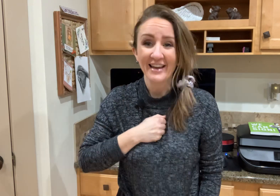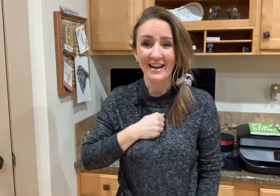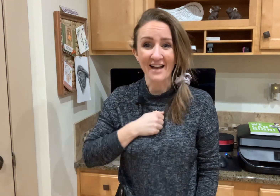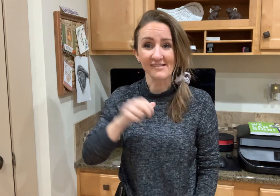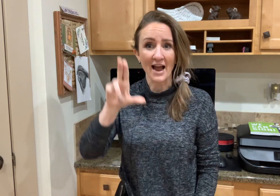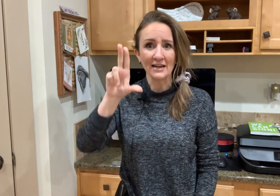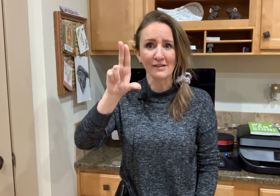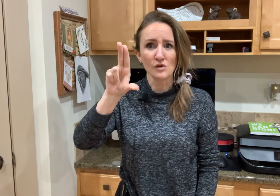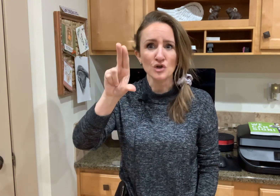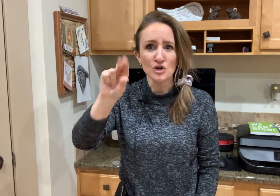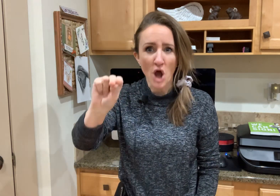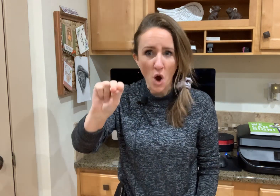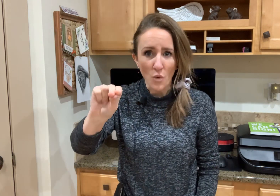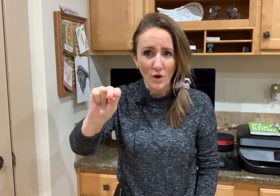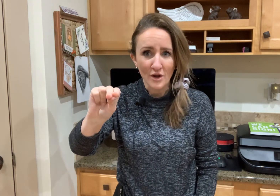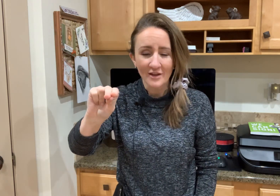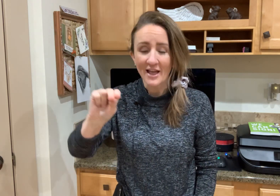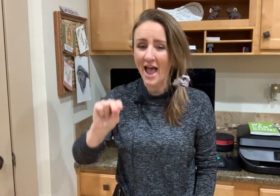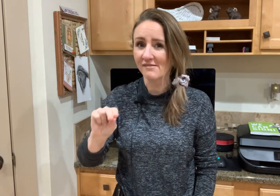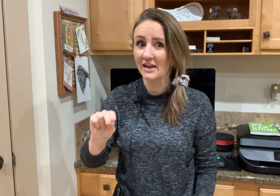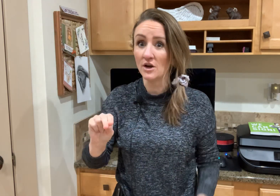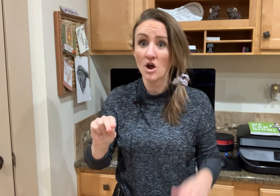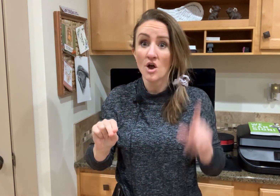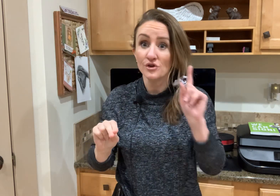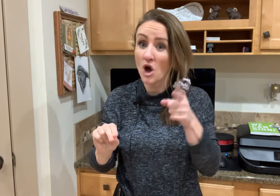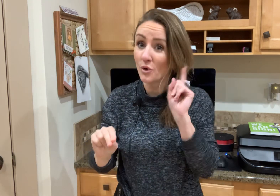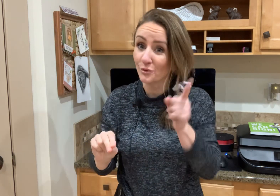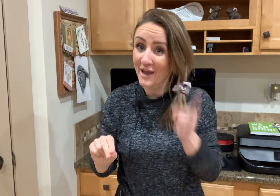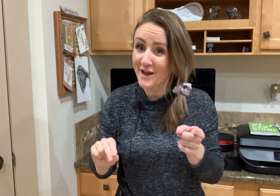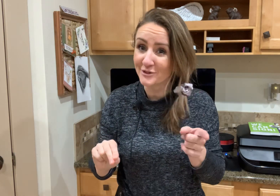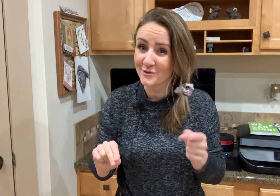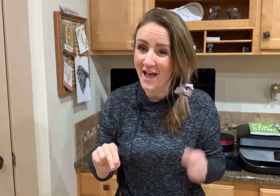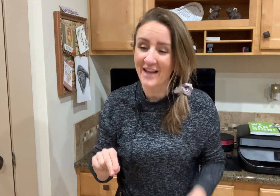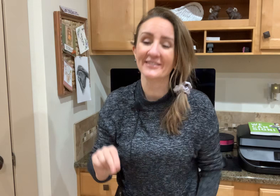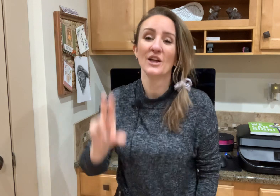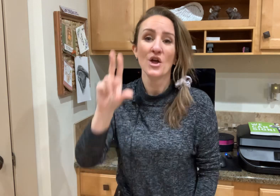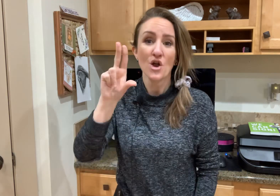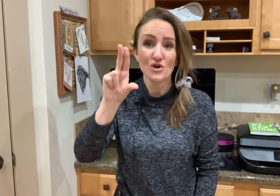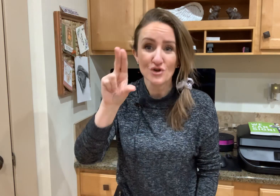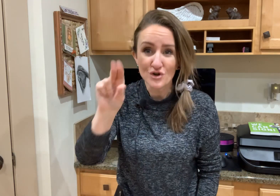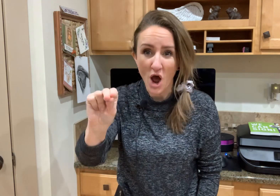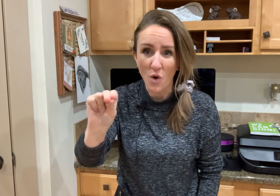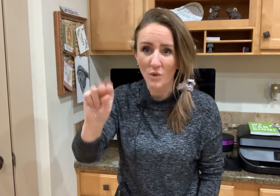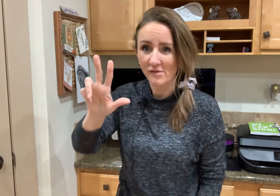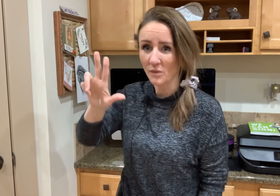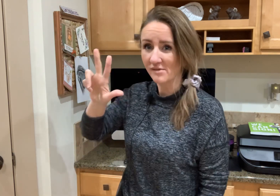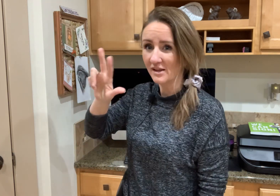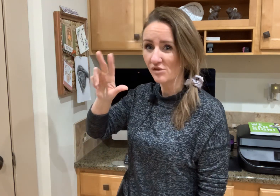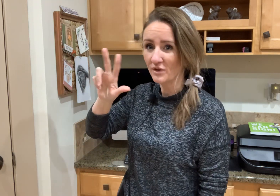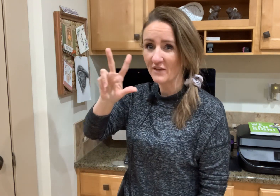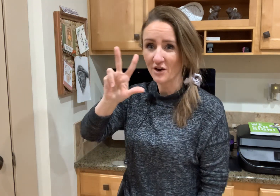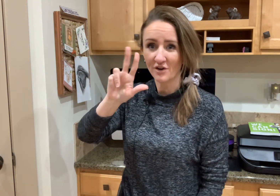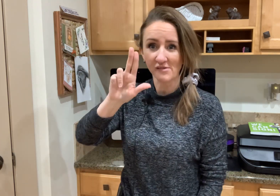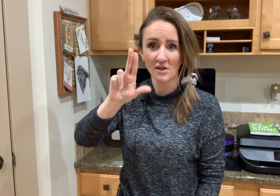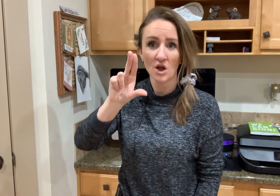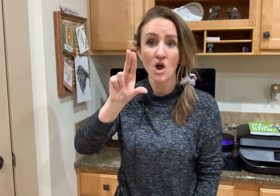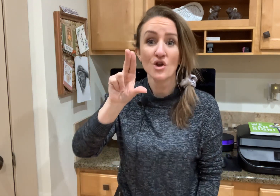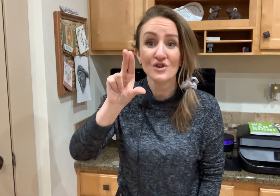Next sign is no. As in, no, you can't do that. No. So it's these 3 fingers,